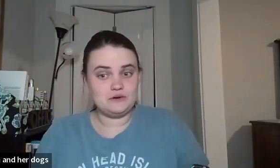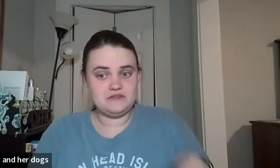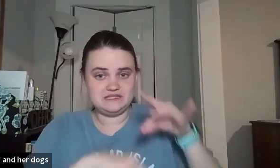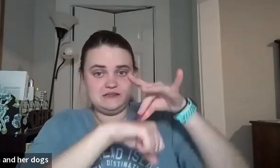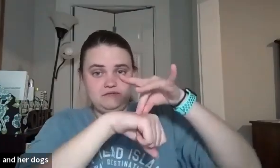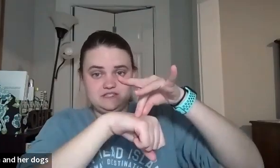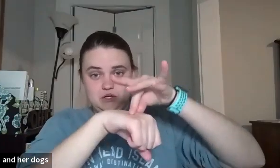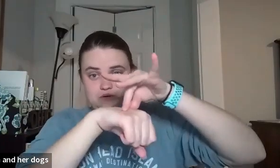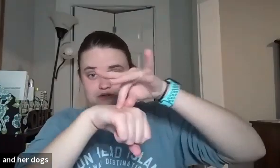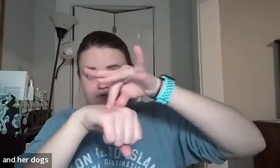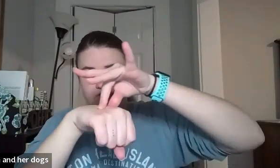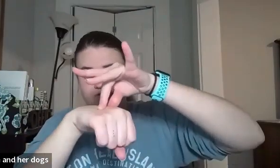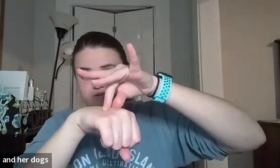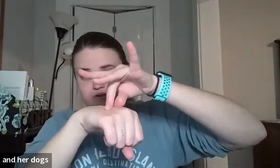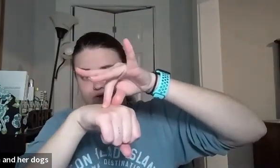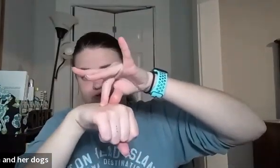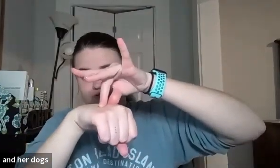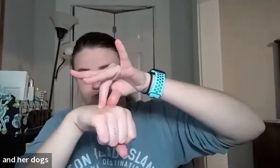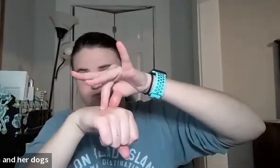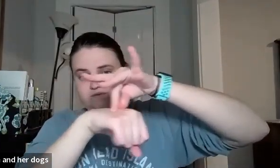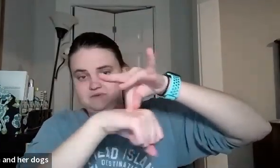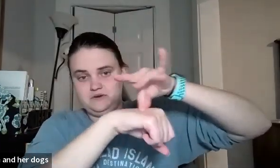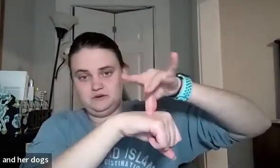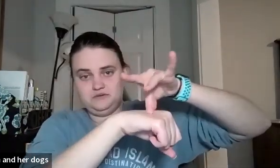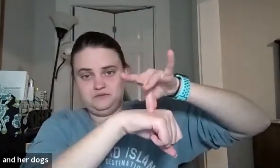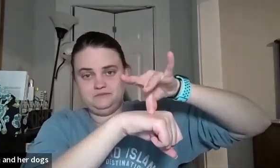Earth itself is Earth. Earth. Earth.